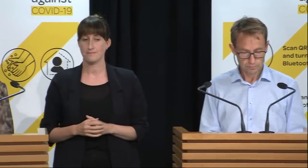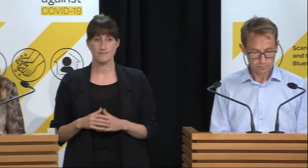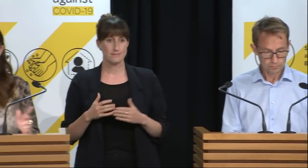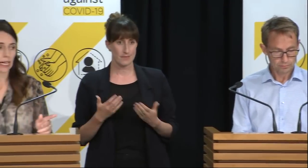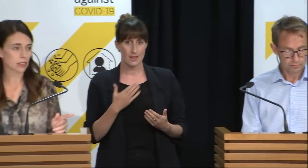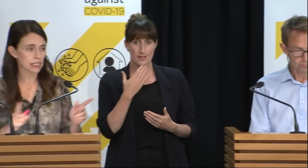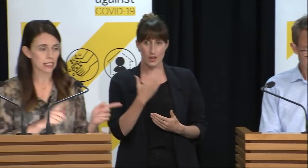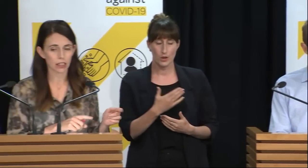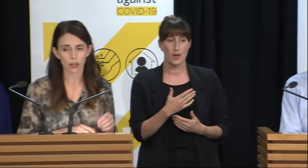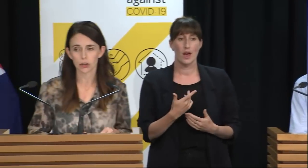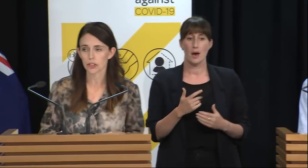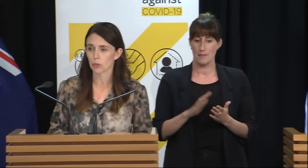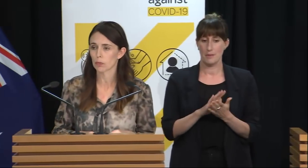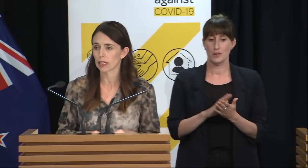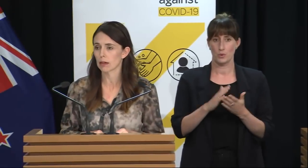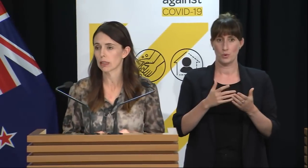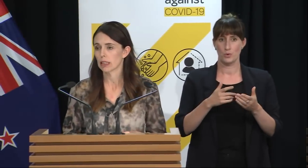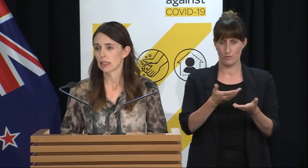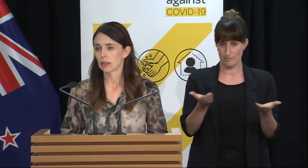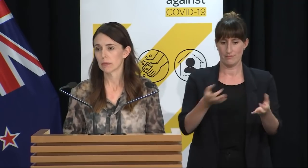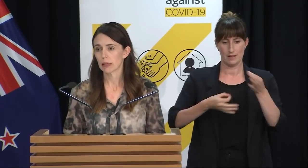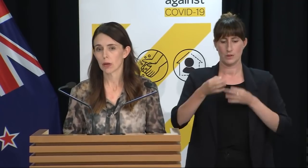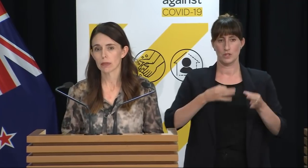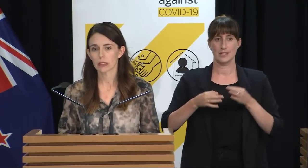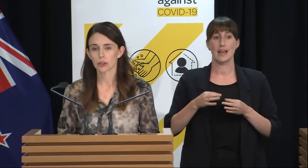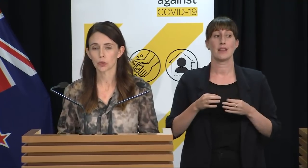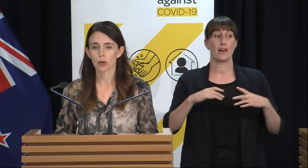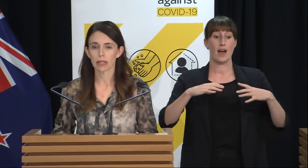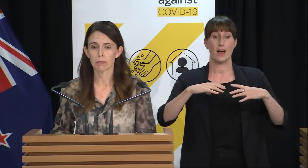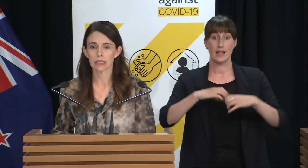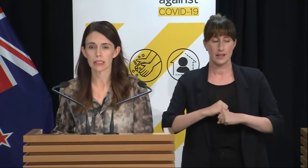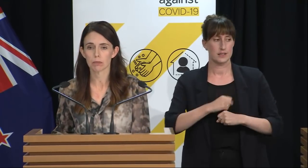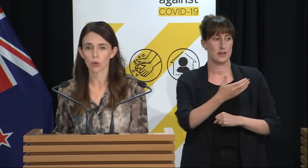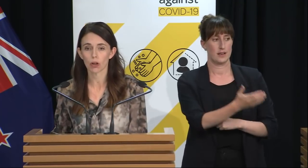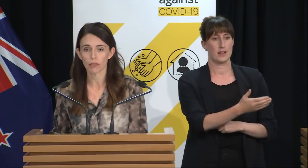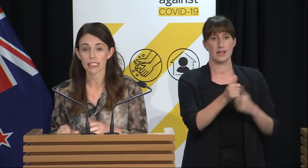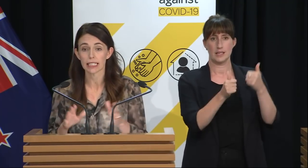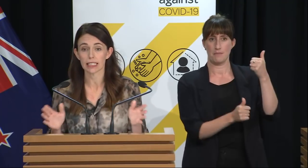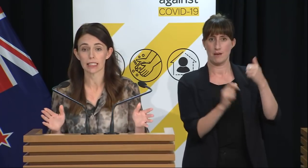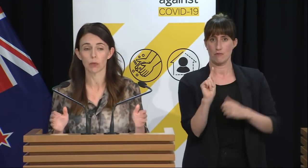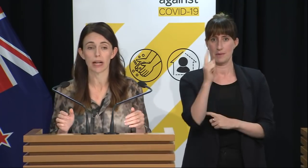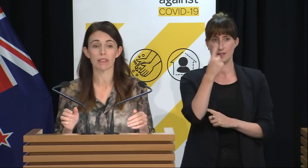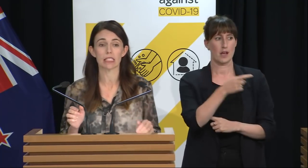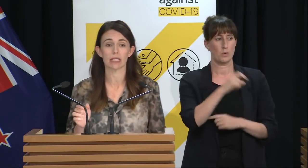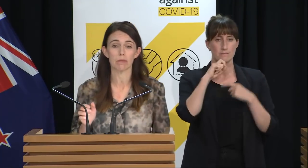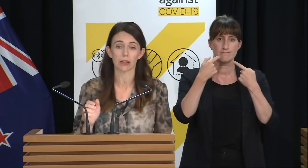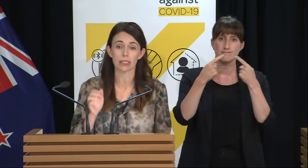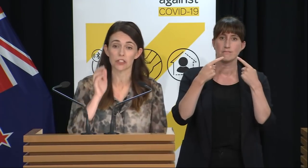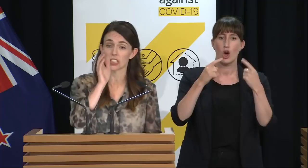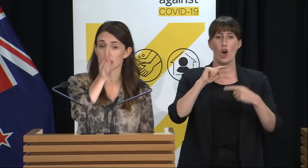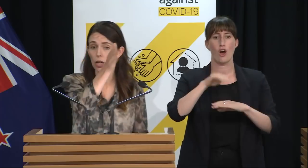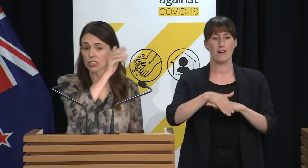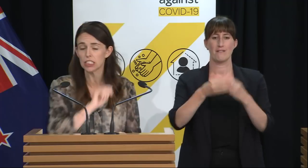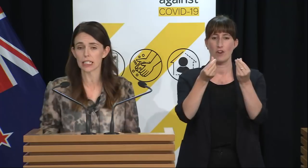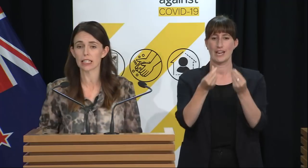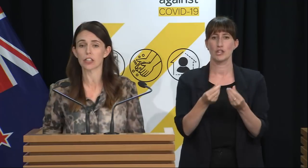take questions, and as I said at the conclusion, we'll bring up the Deputy Prime Minister to talk about the business support that obviously kicks in when we have a 7-day period such